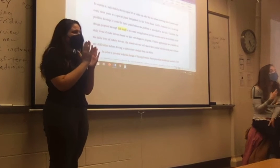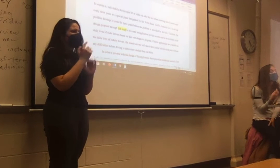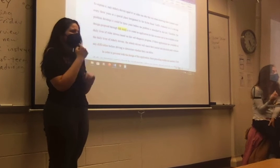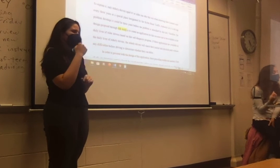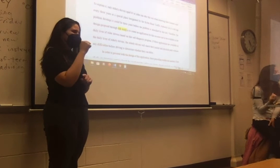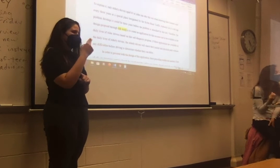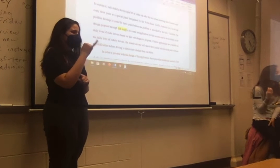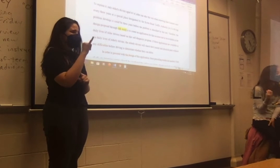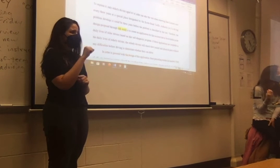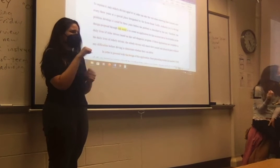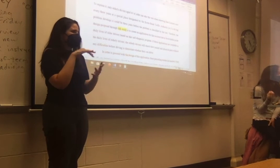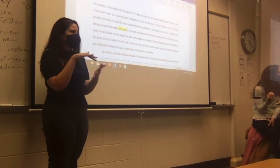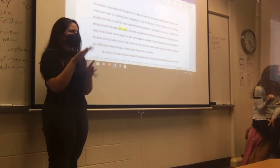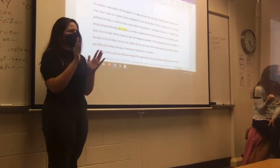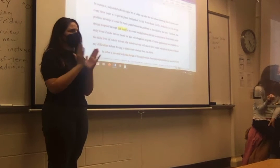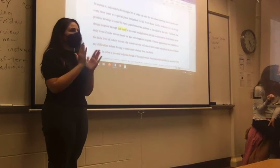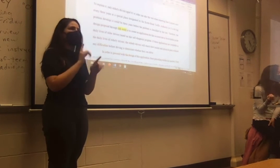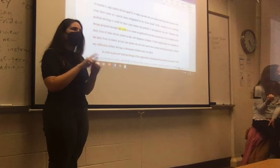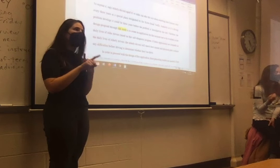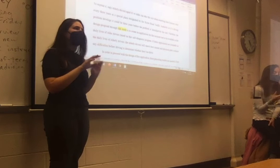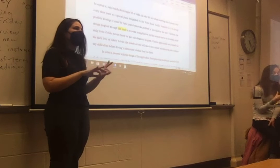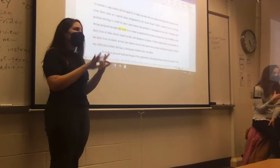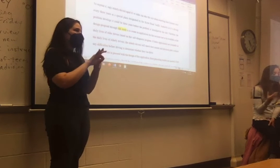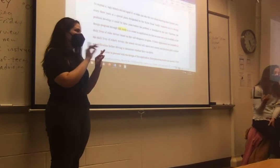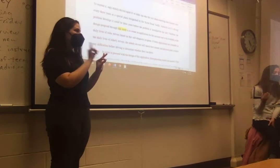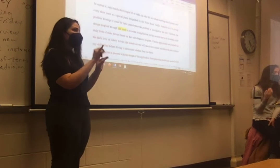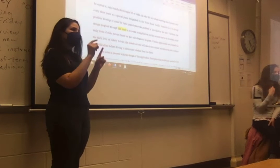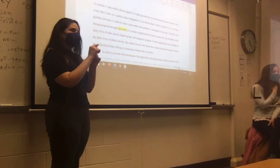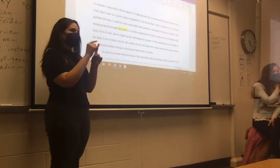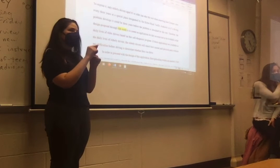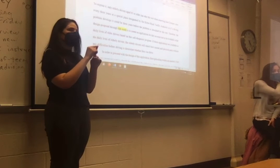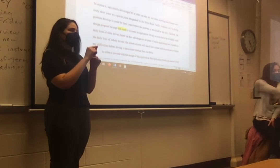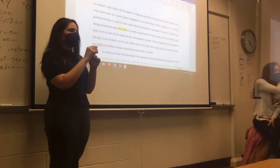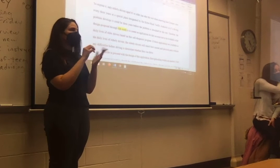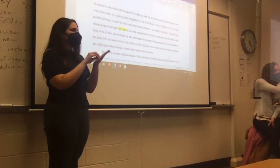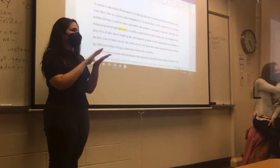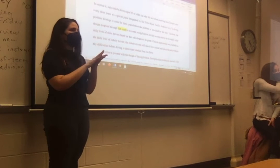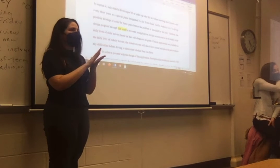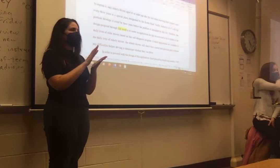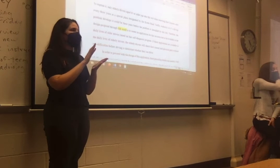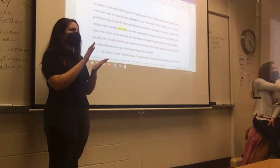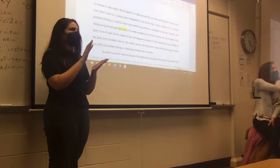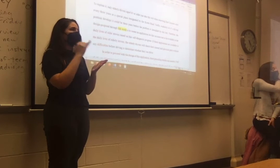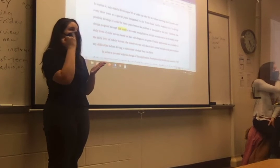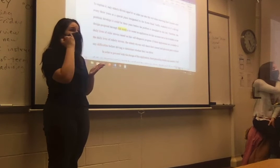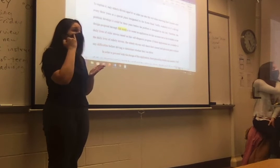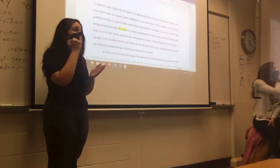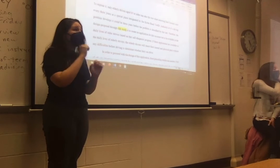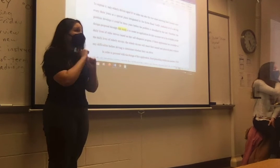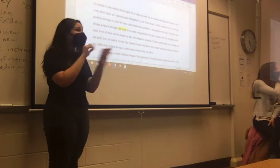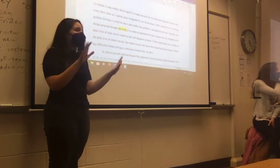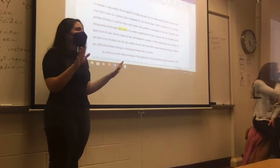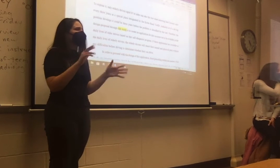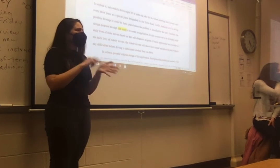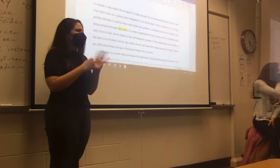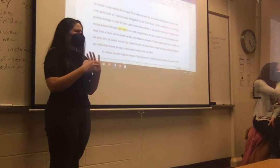don't use this kind of terminology, it becomes really unclear that now you're talking about your study,